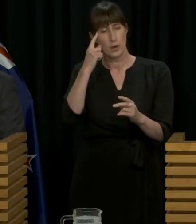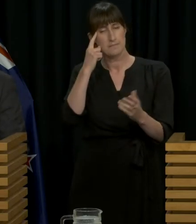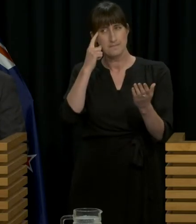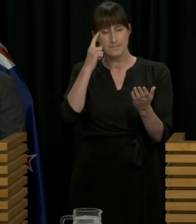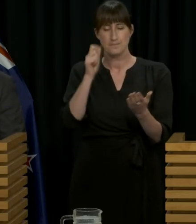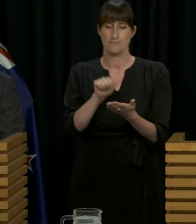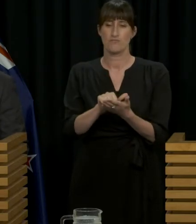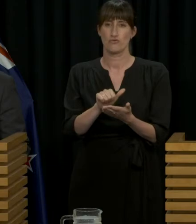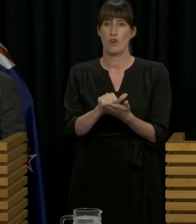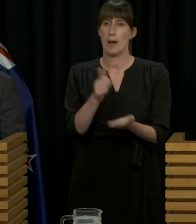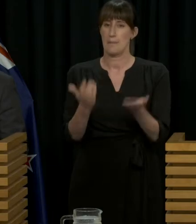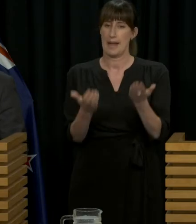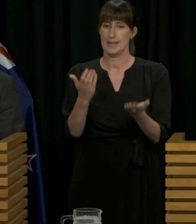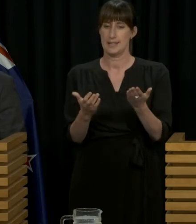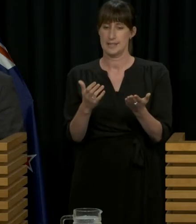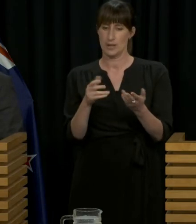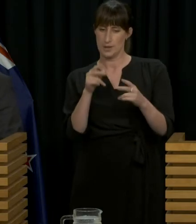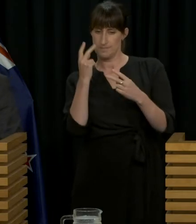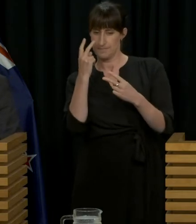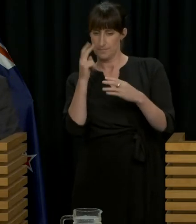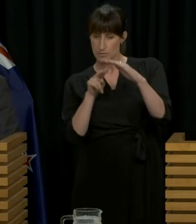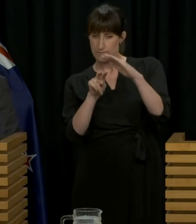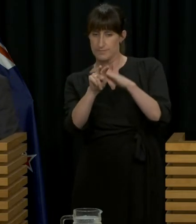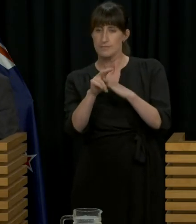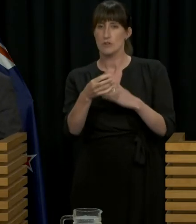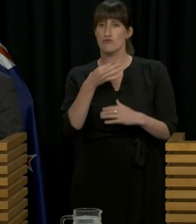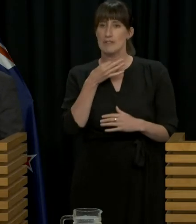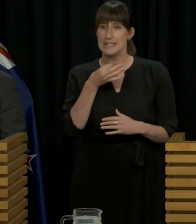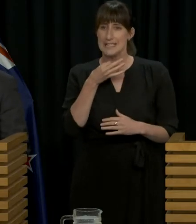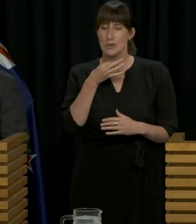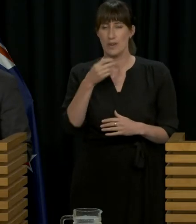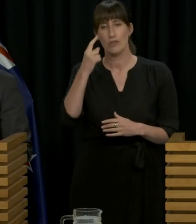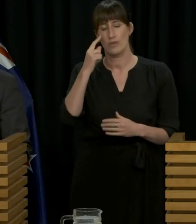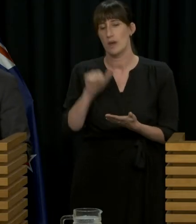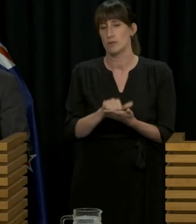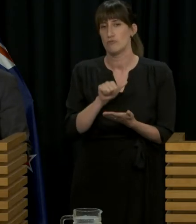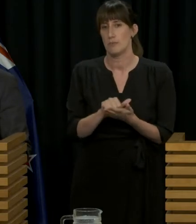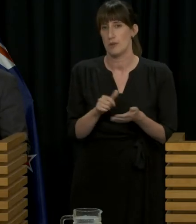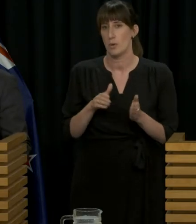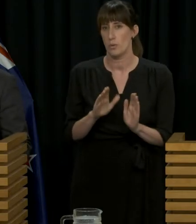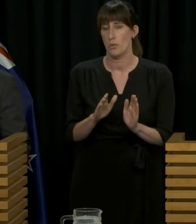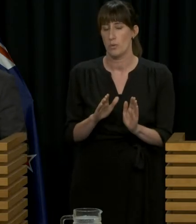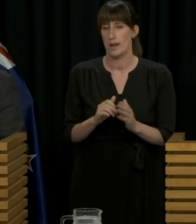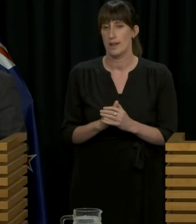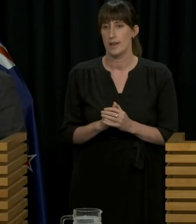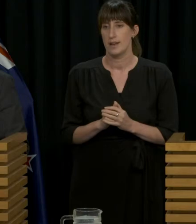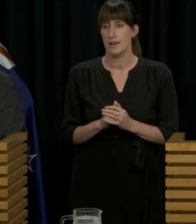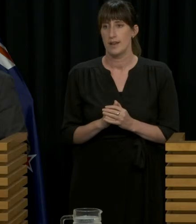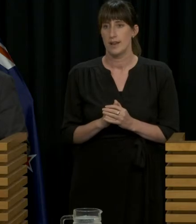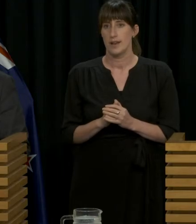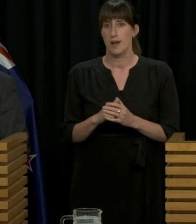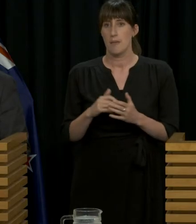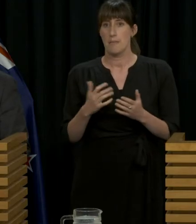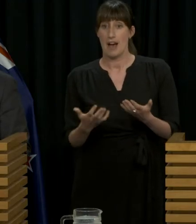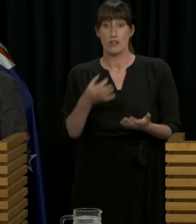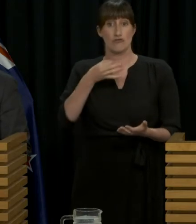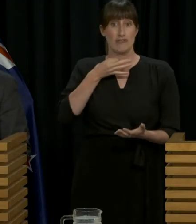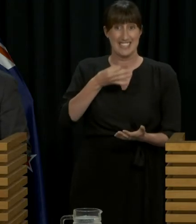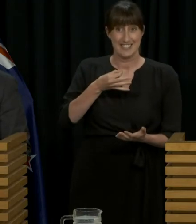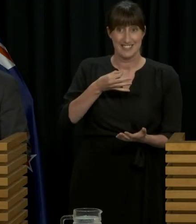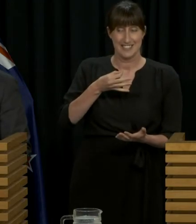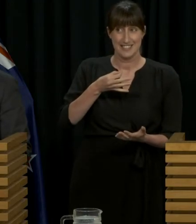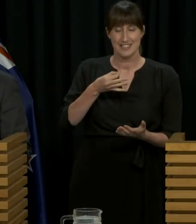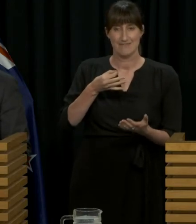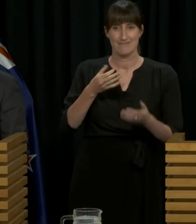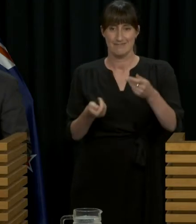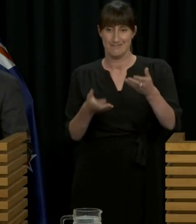was, based on the risk that we foresaw at that point, that was the appropriate measure. Now, risk profiles change and we continue